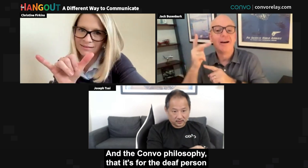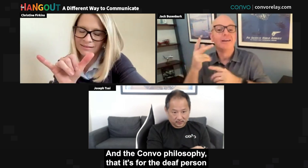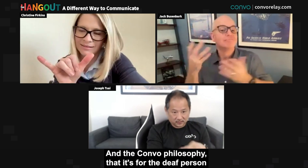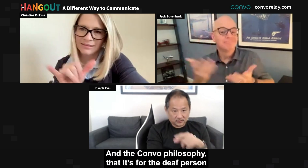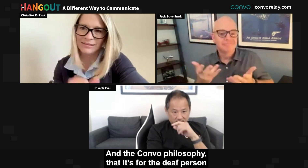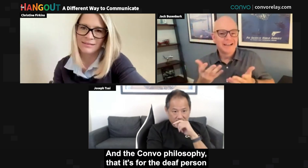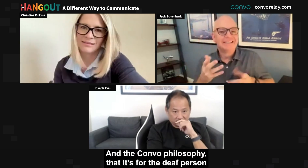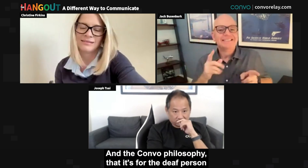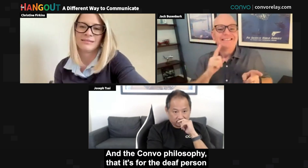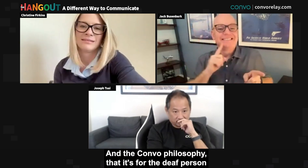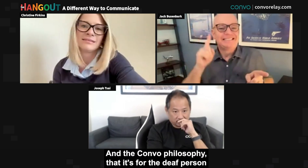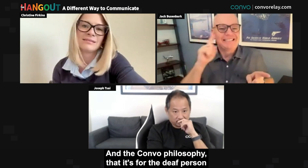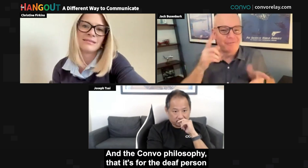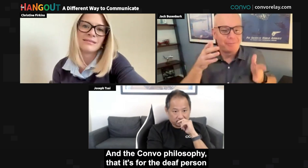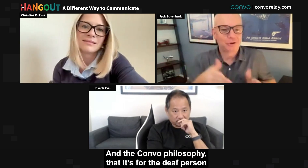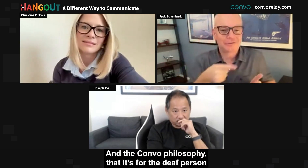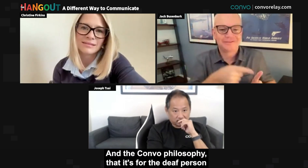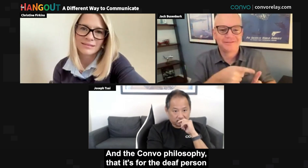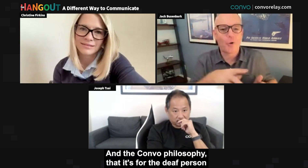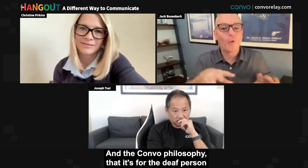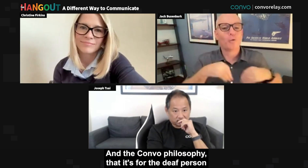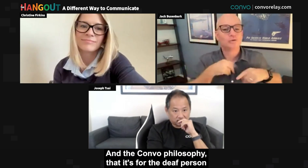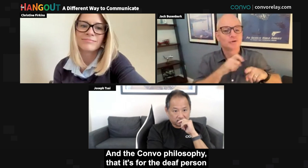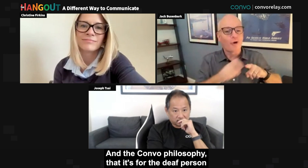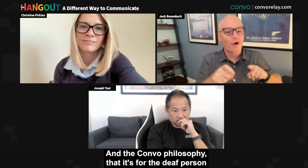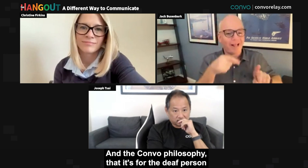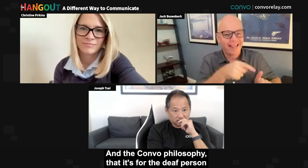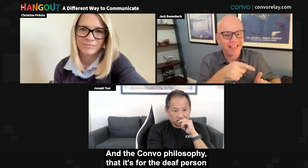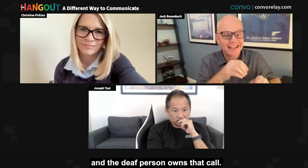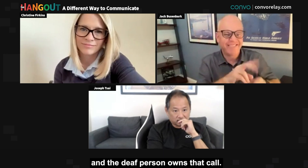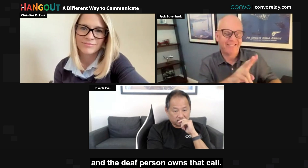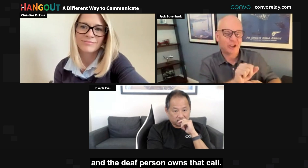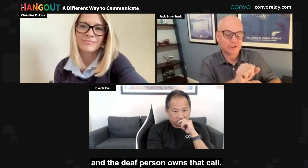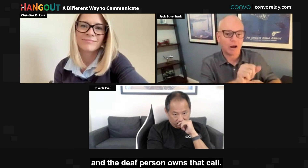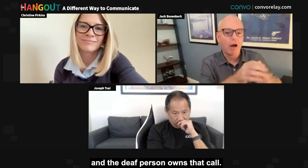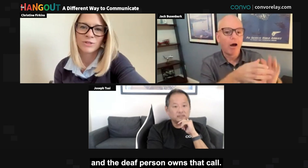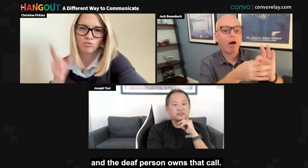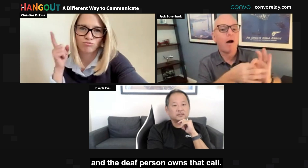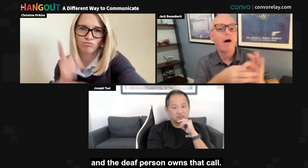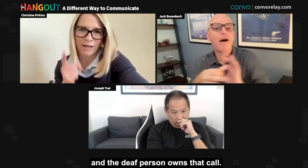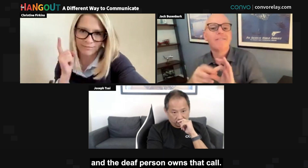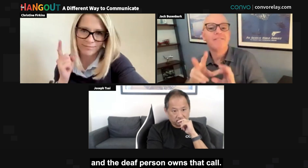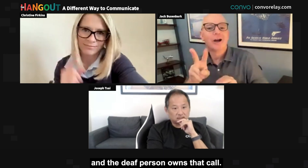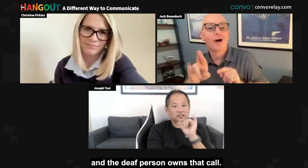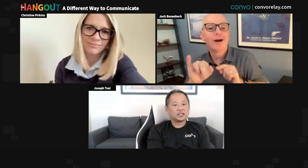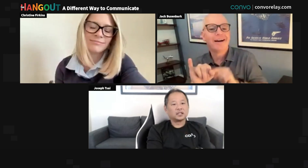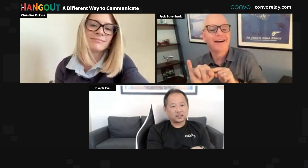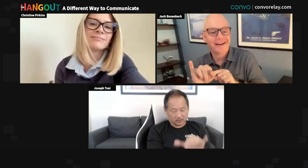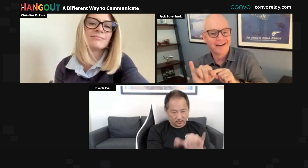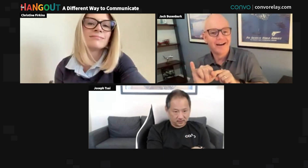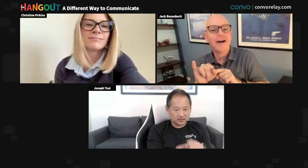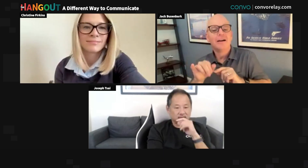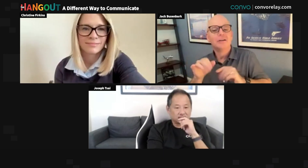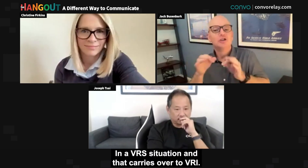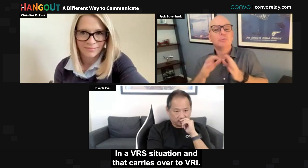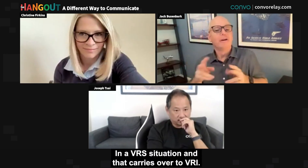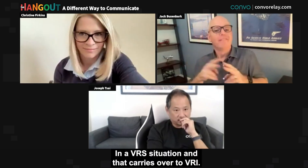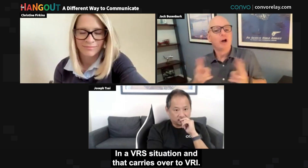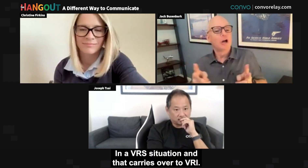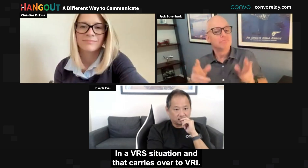Convo philosophy that it's for the deaf person, and the deaf person owns that call, and in a VRS situation, and